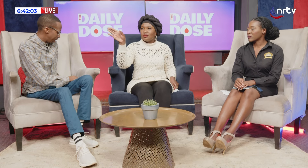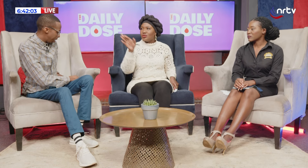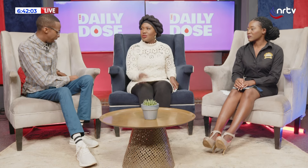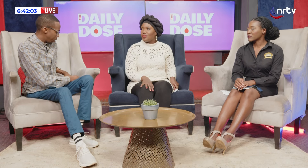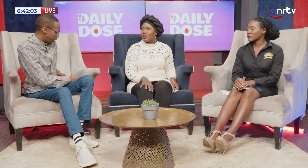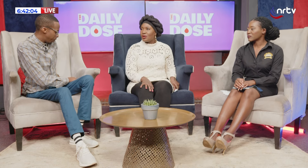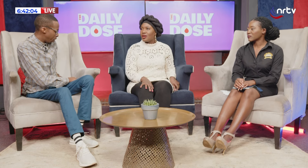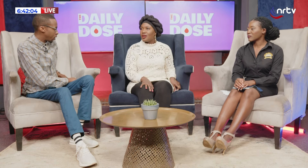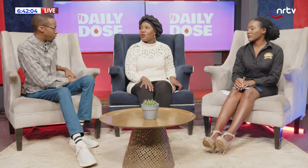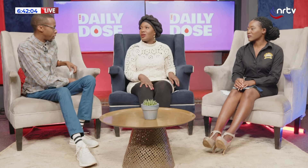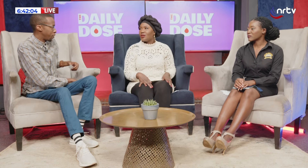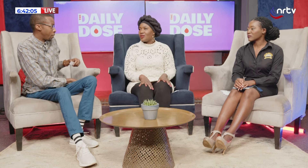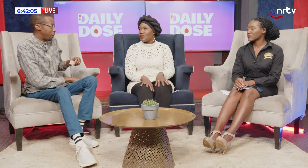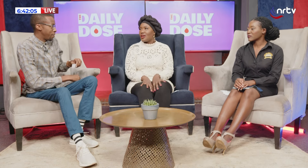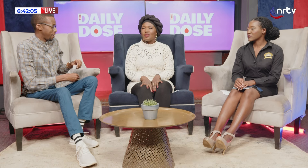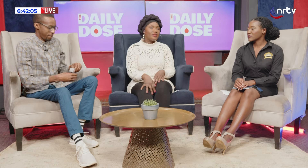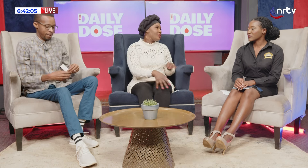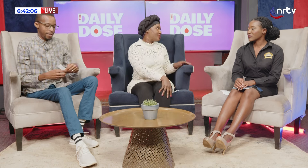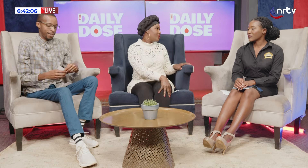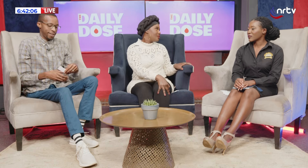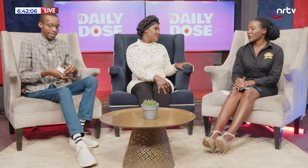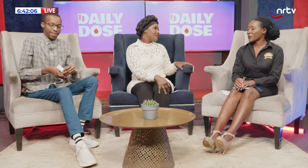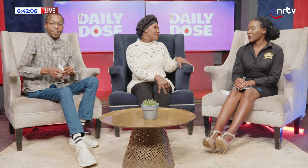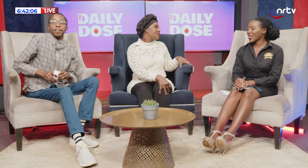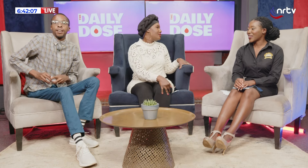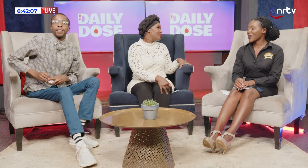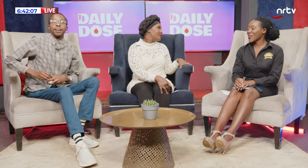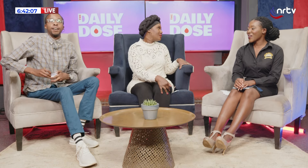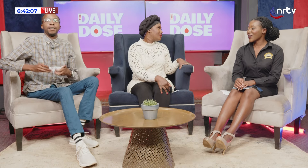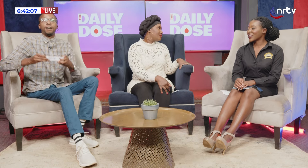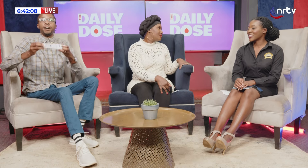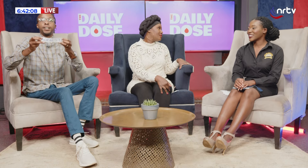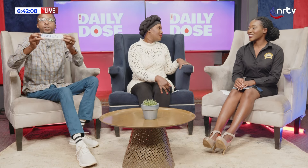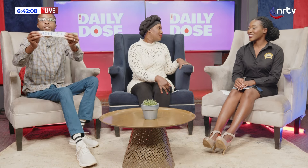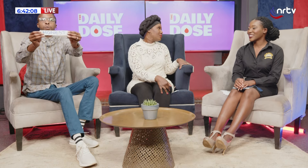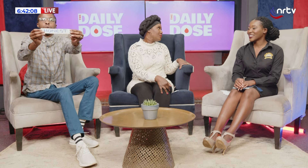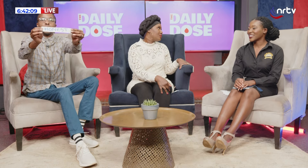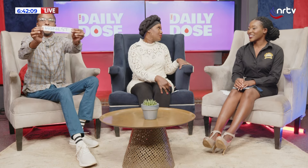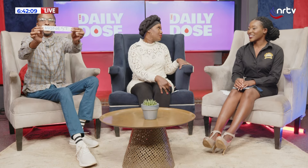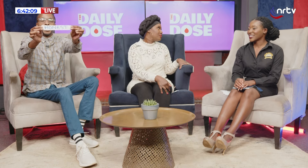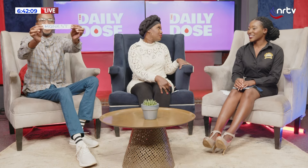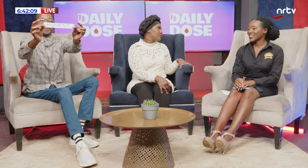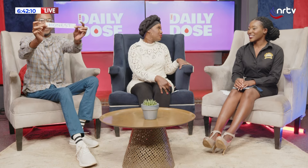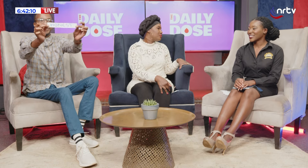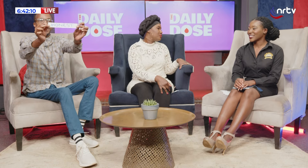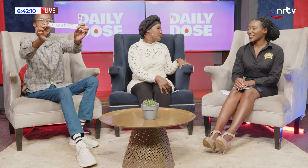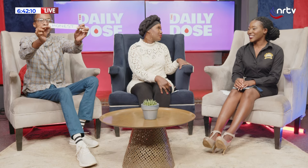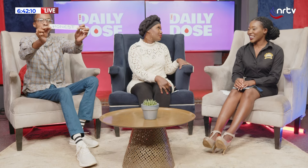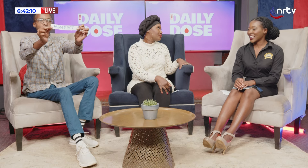look. I'll give you one more. Yeah. One more letter. All right, so here's the word we're looking for today. Mm. Let yes. me see if I